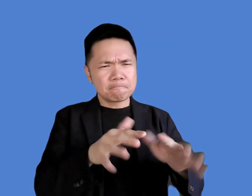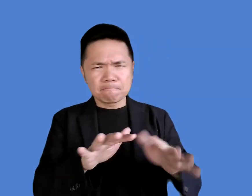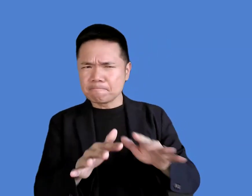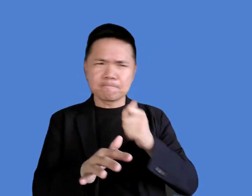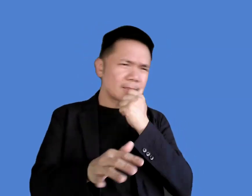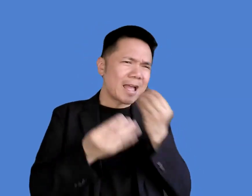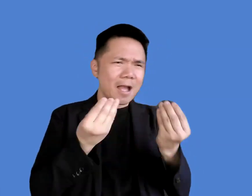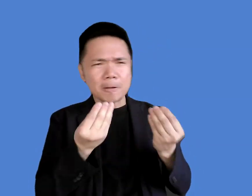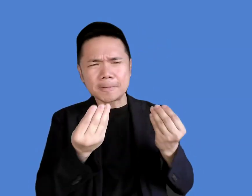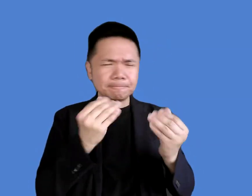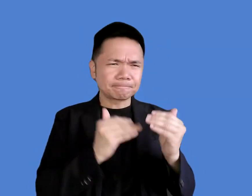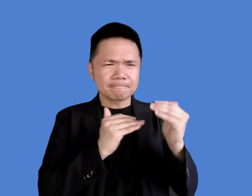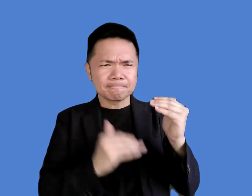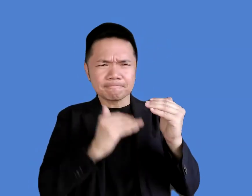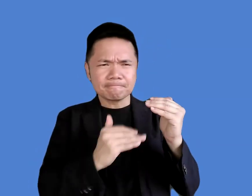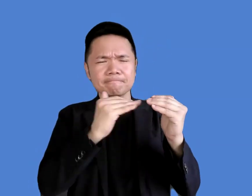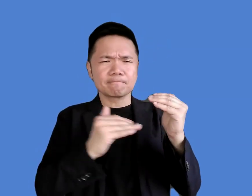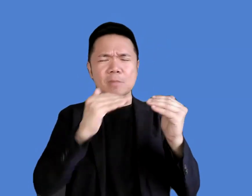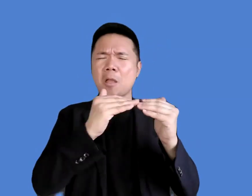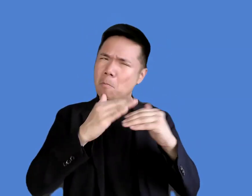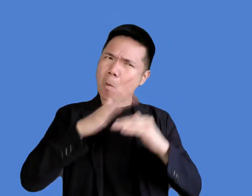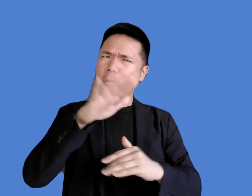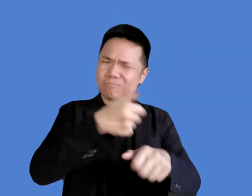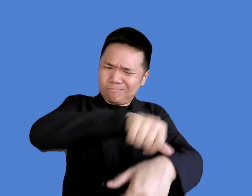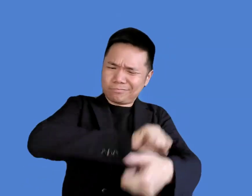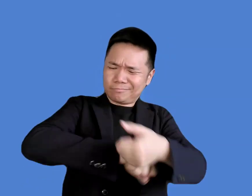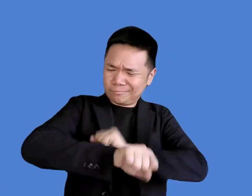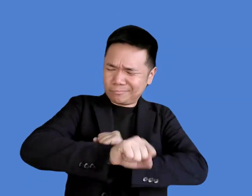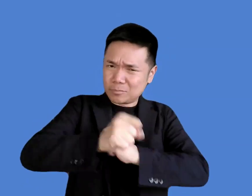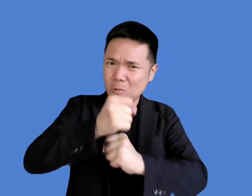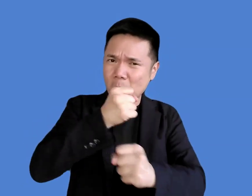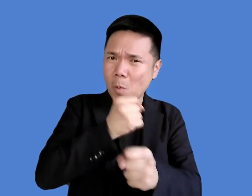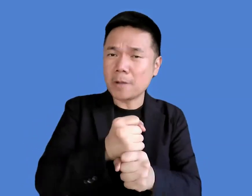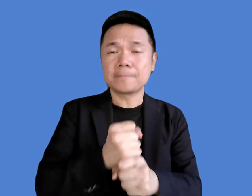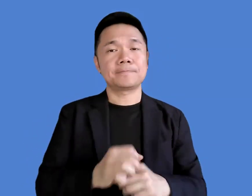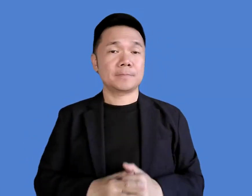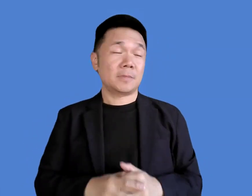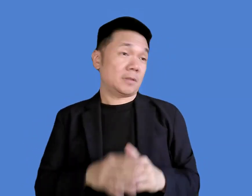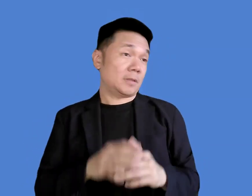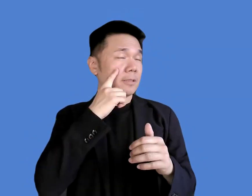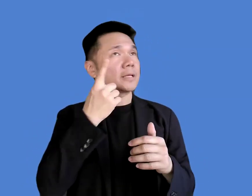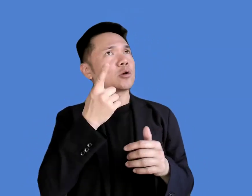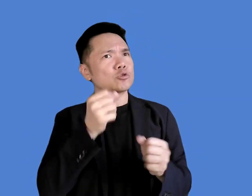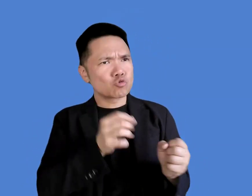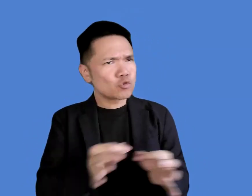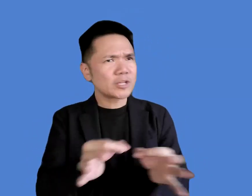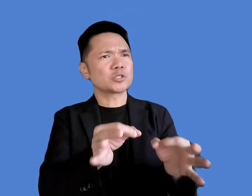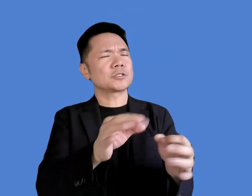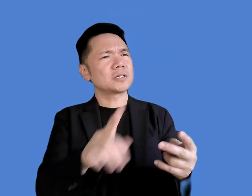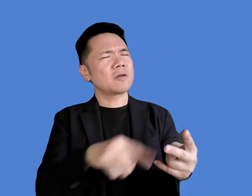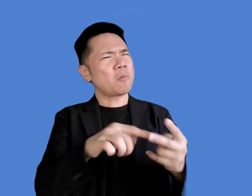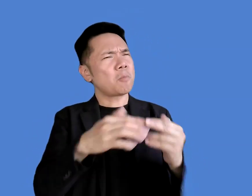deeper action was needed, that required setting strategies, taking more concrete